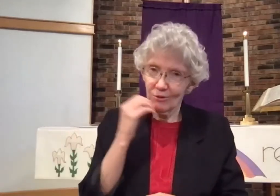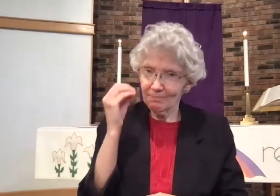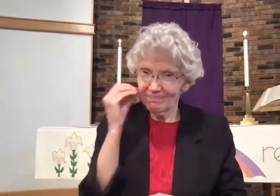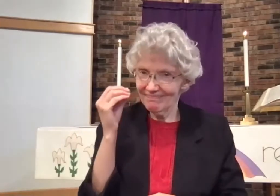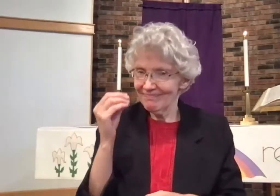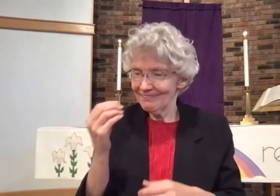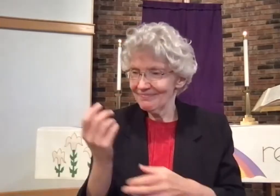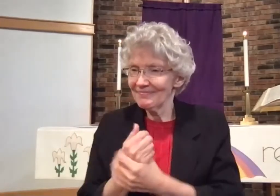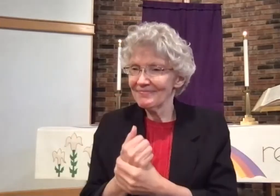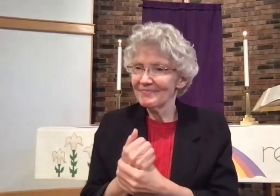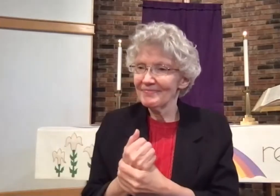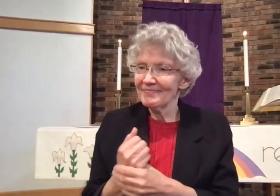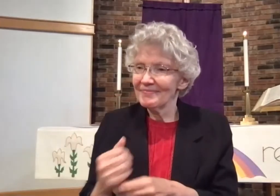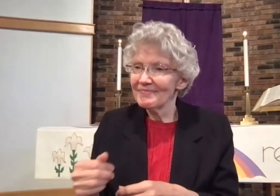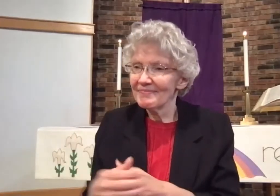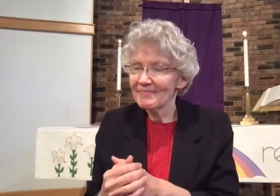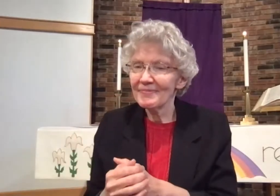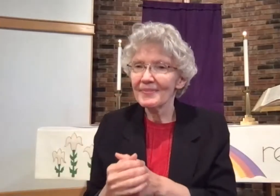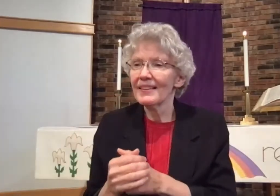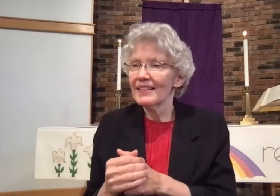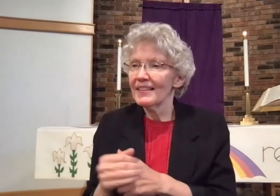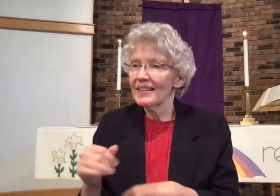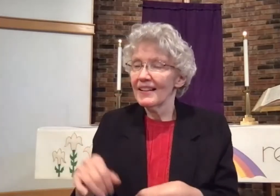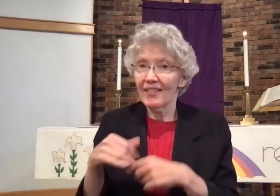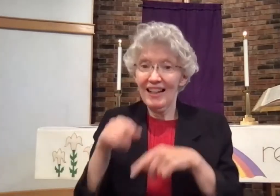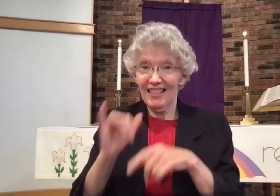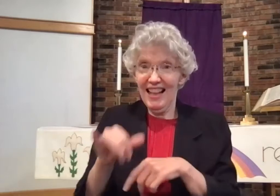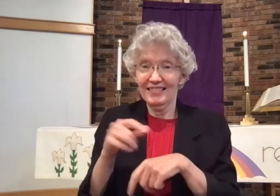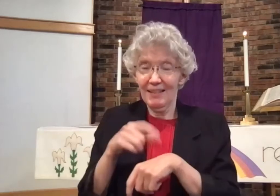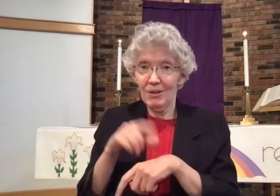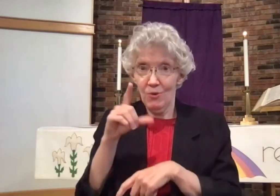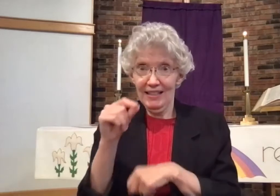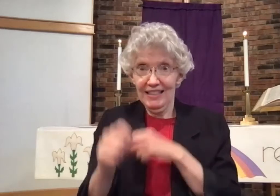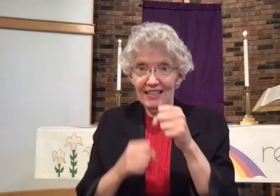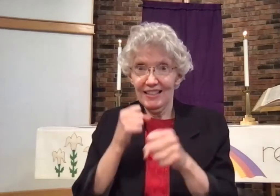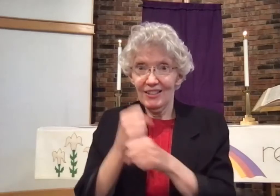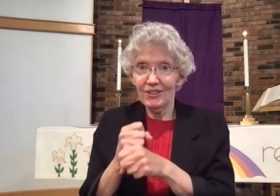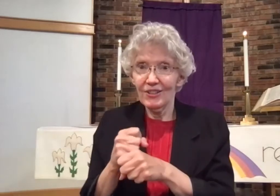With President Biden saying it's time for the troops to return home, that could change.